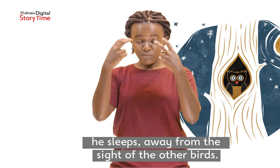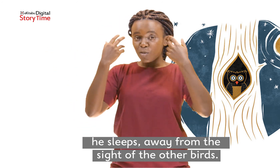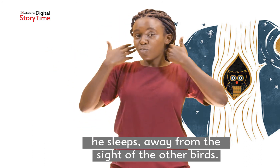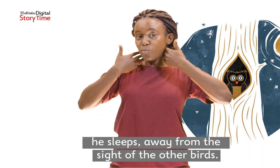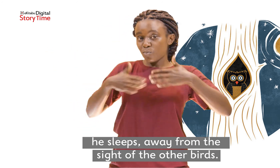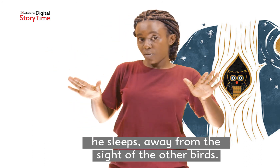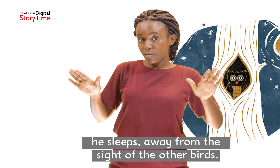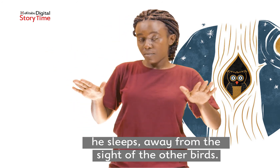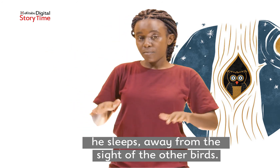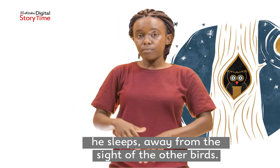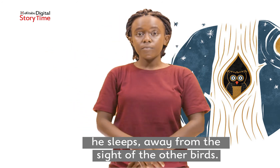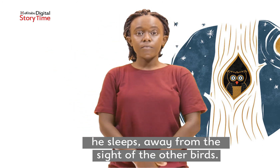birds.